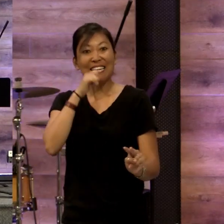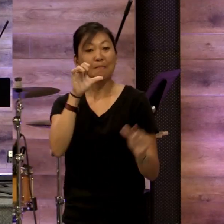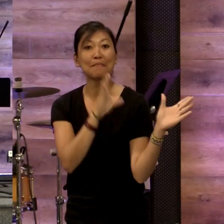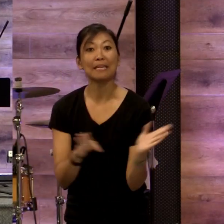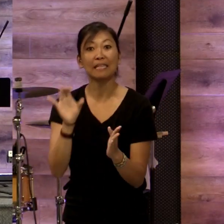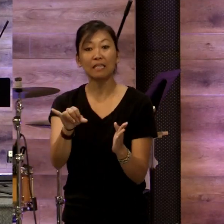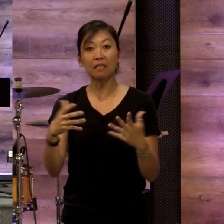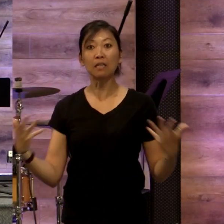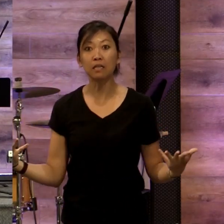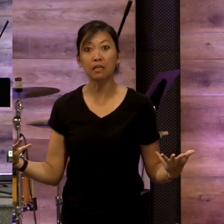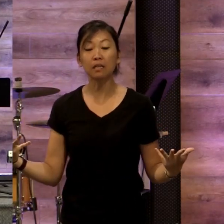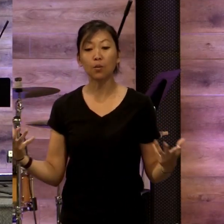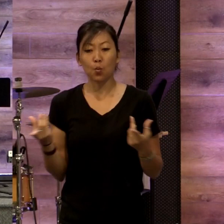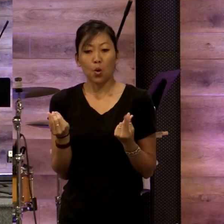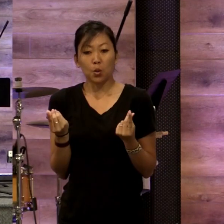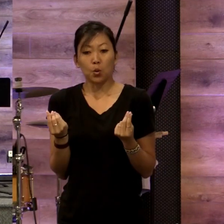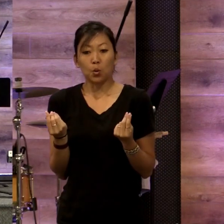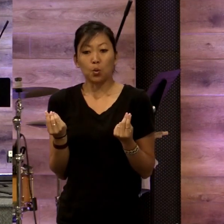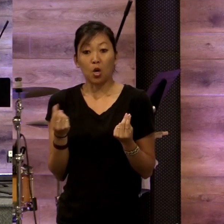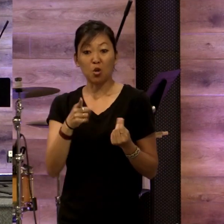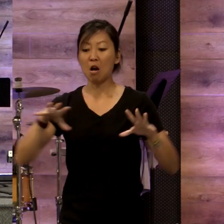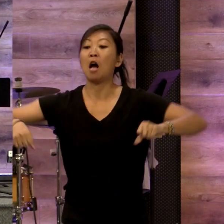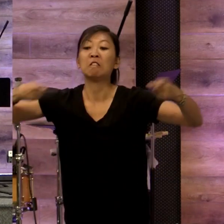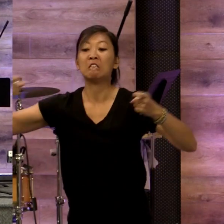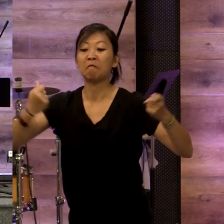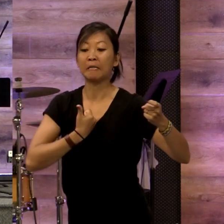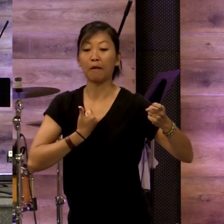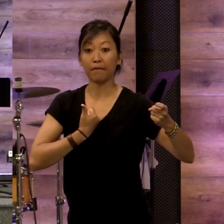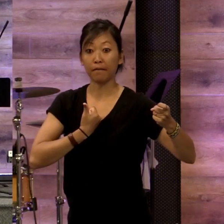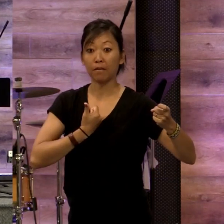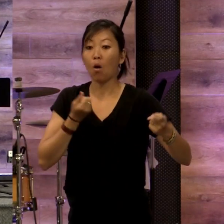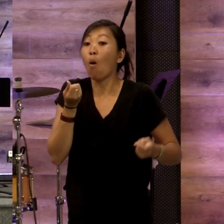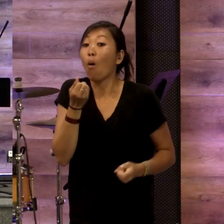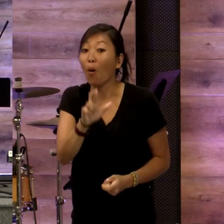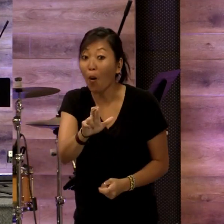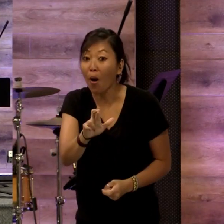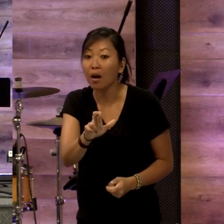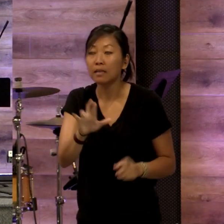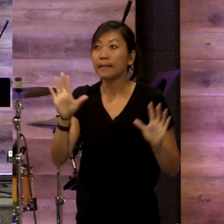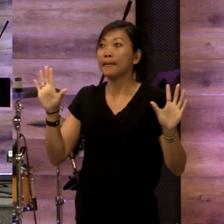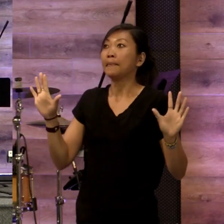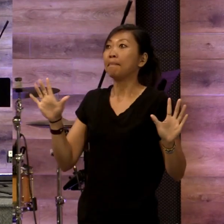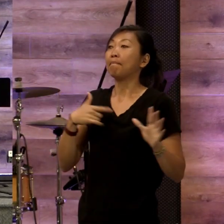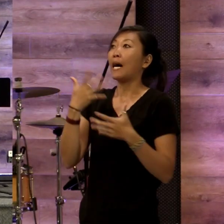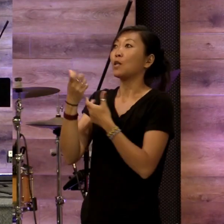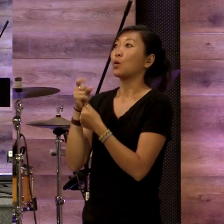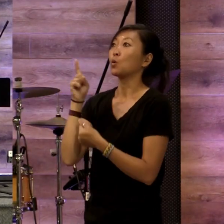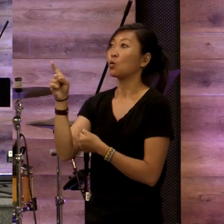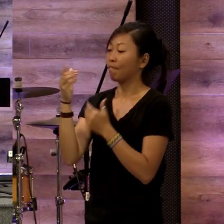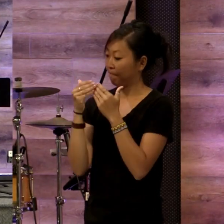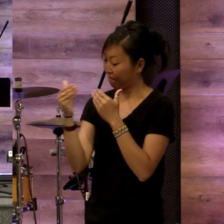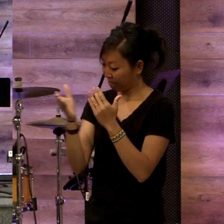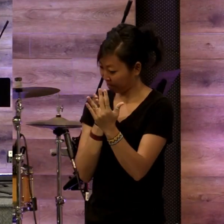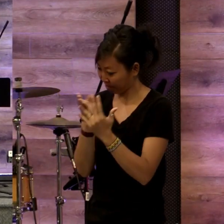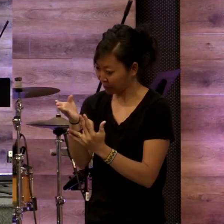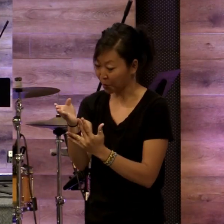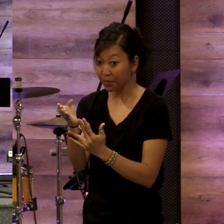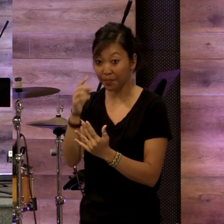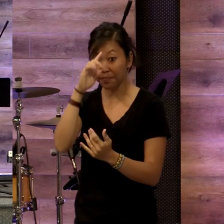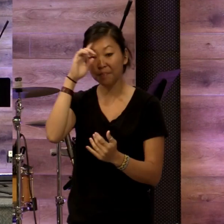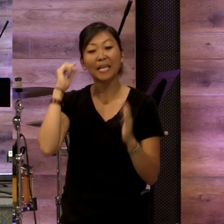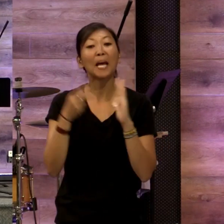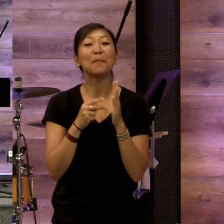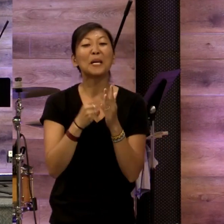go, are you going to grasp control, or are you going to entrust yourself to the Lord? Are you going to try to seize the